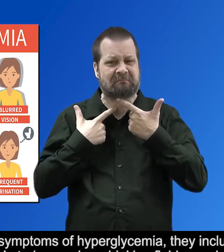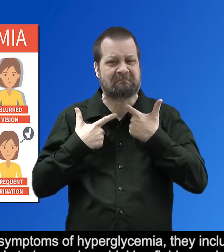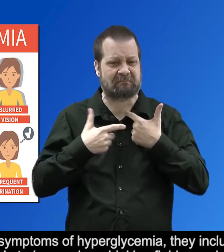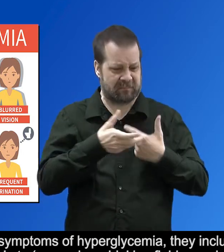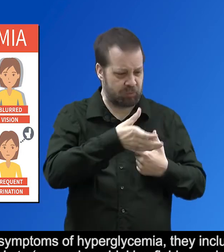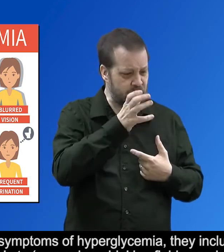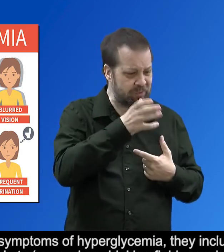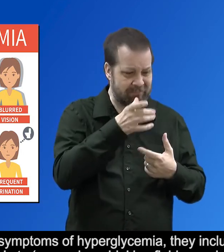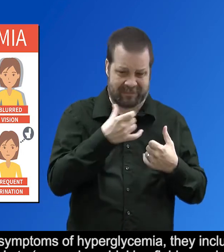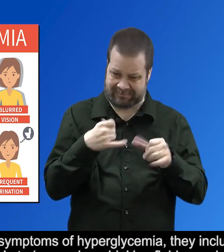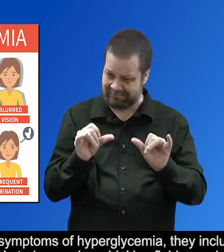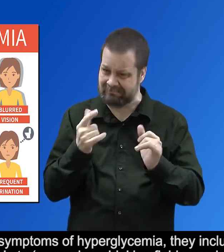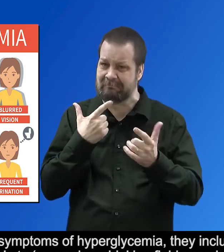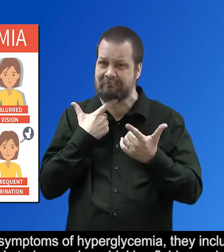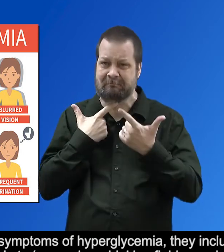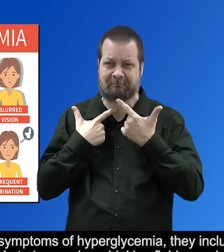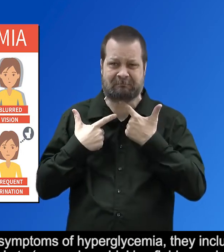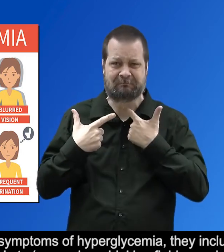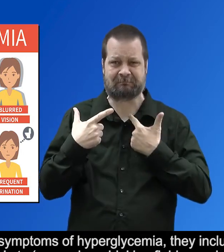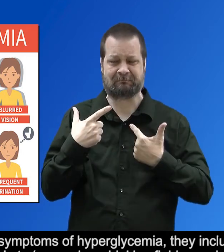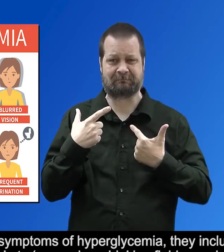thirsty, even when drinking fluids regularly,